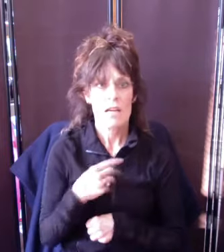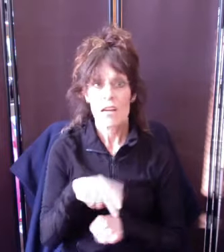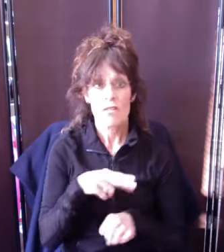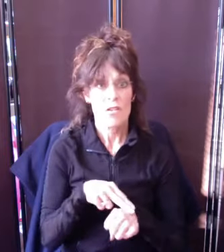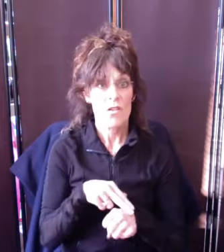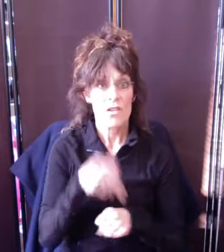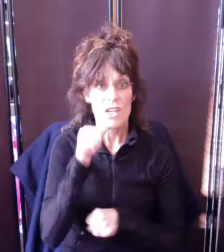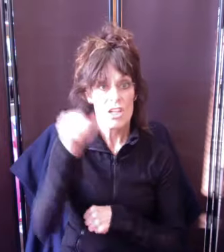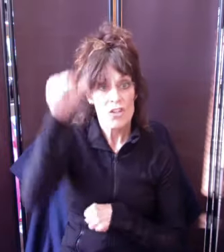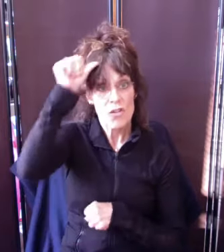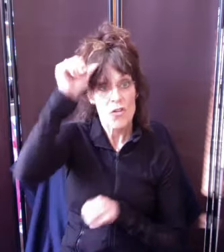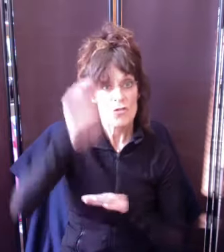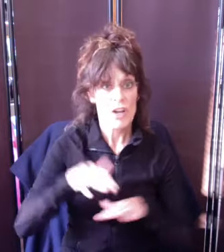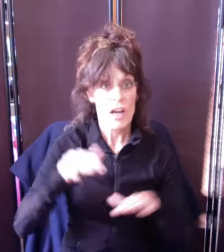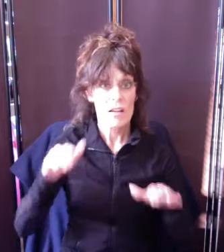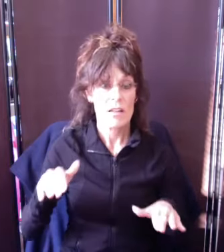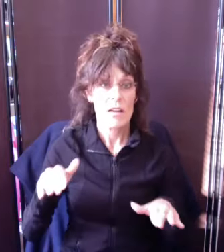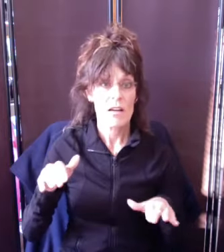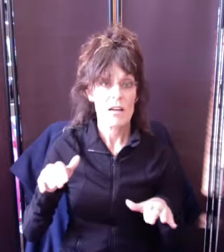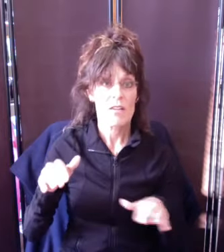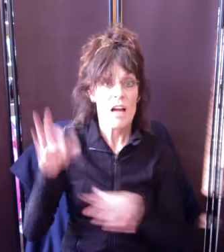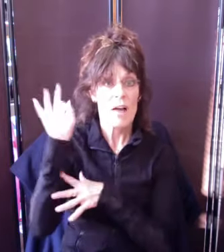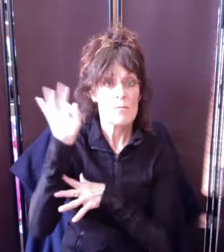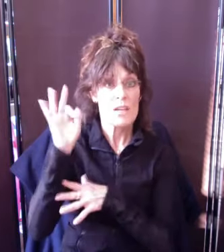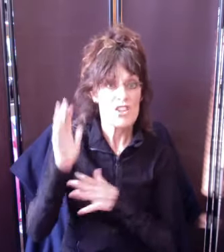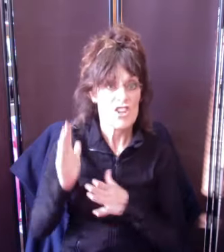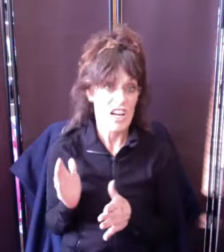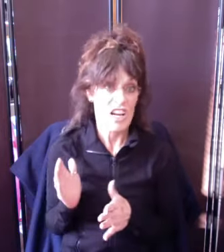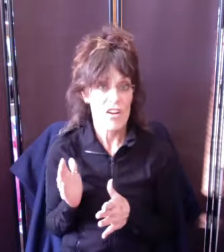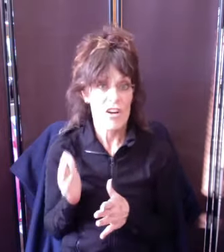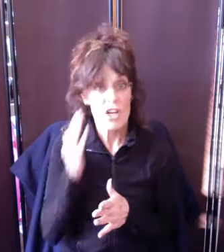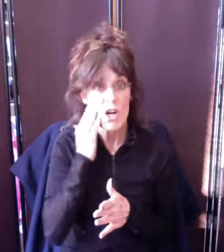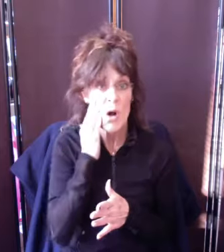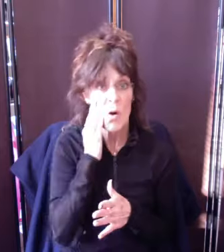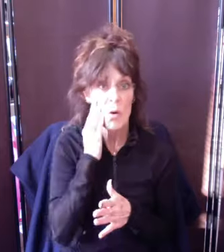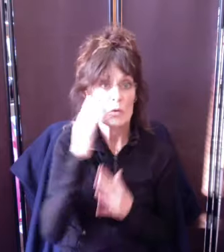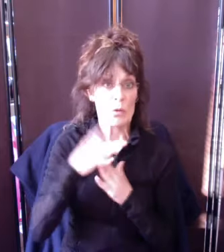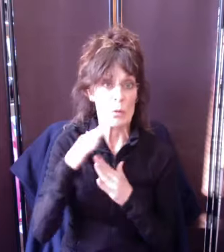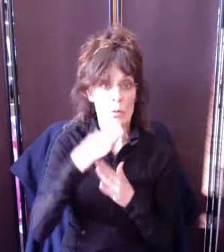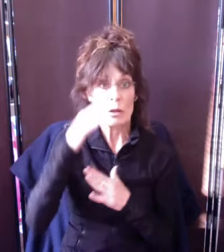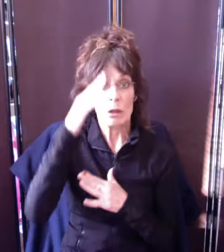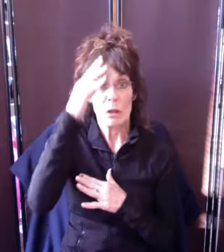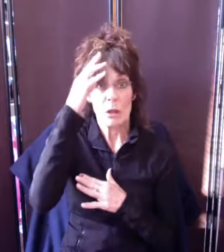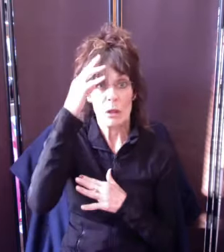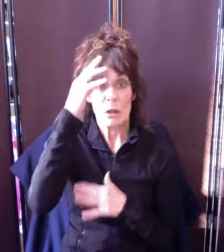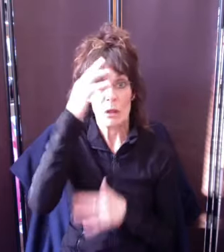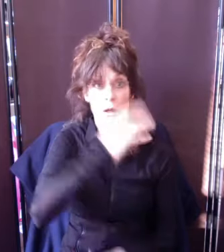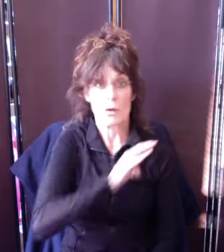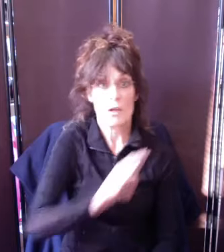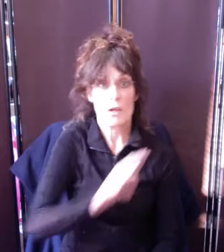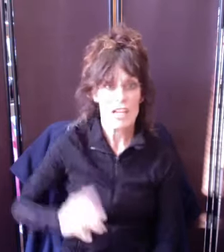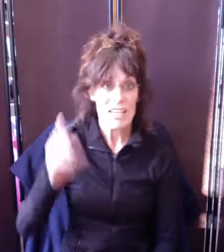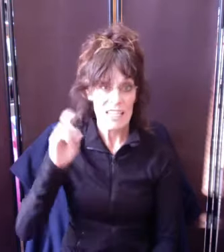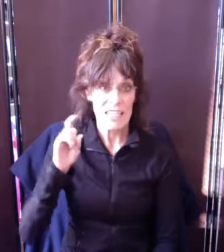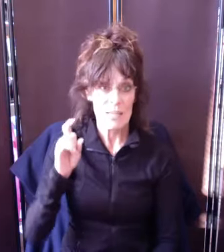a missionary, son of, like super Christian, whatever, like, you need to be a virgin when you're married, or you may as well go to hell. So I'm ready